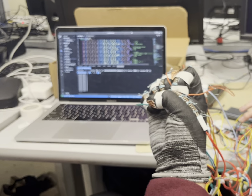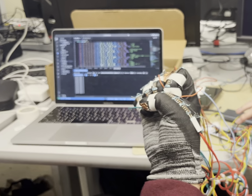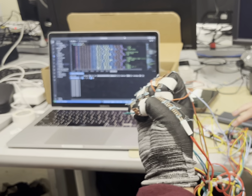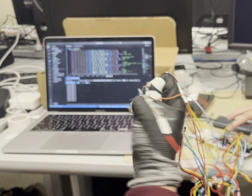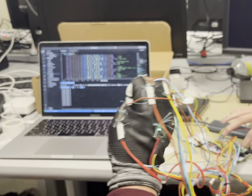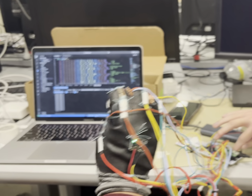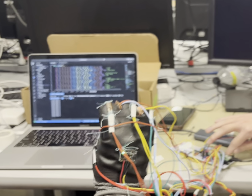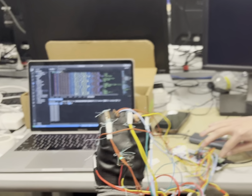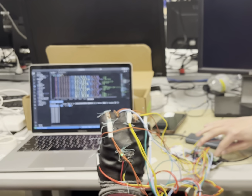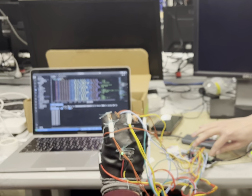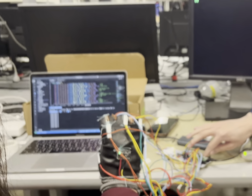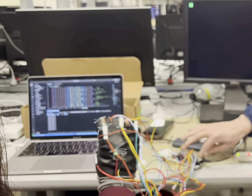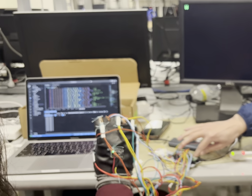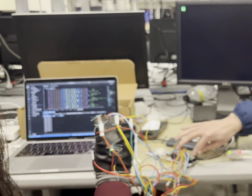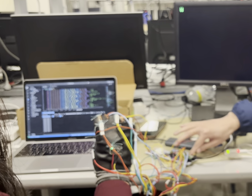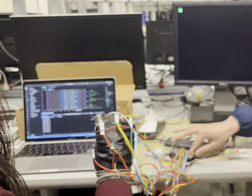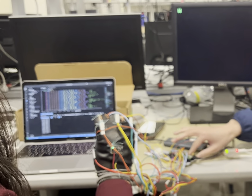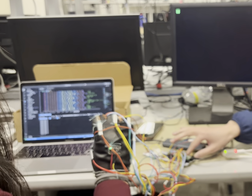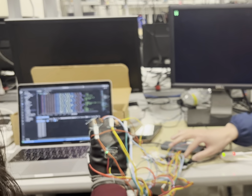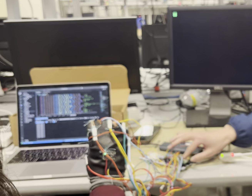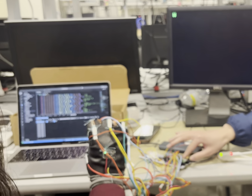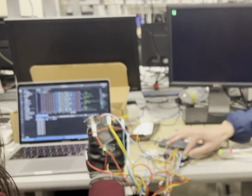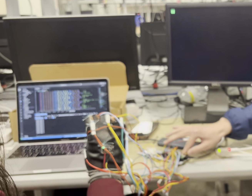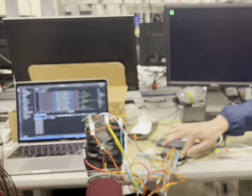and E.